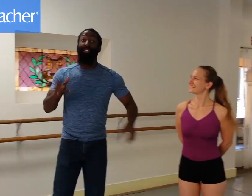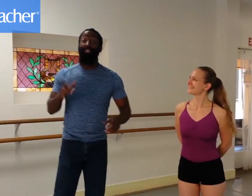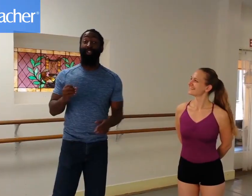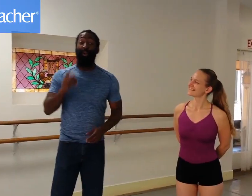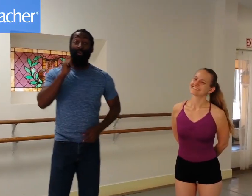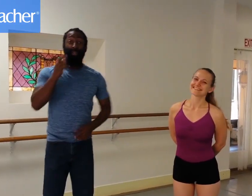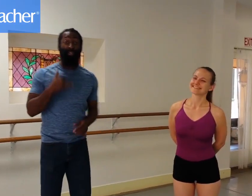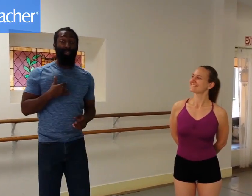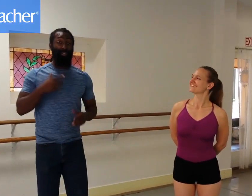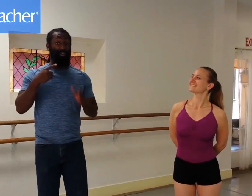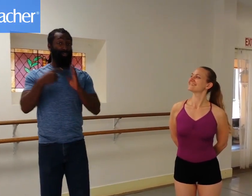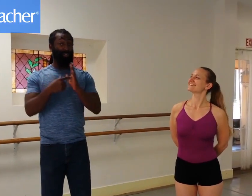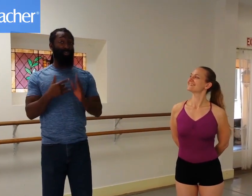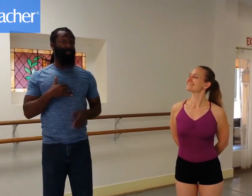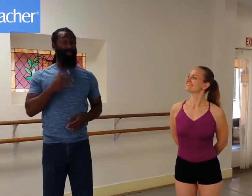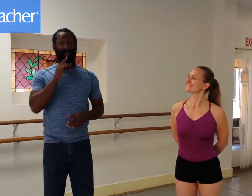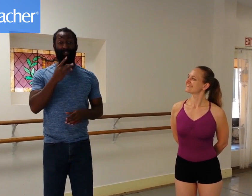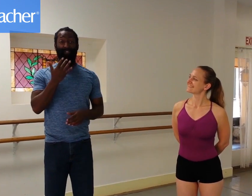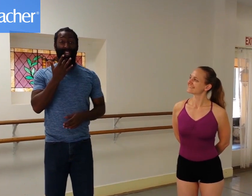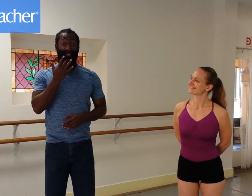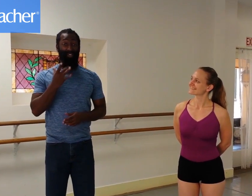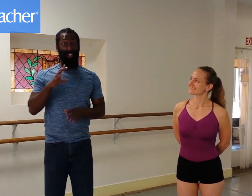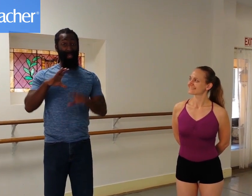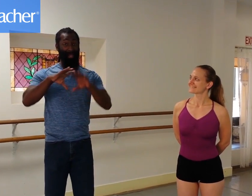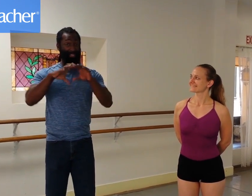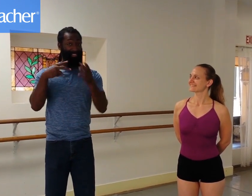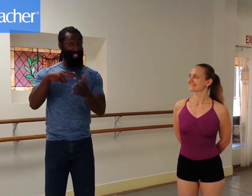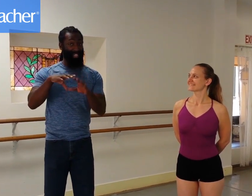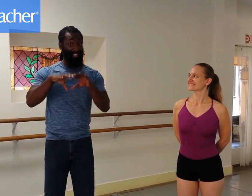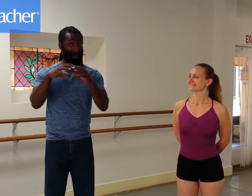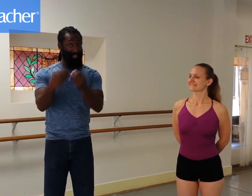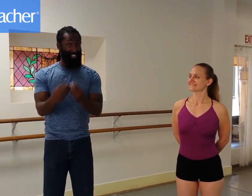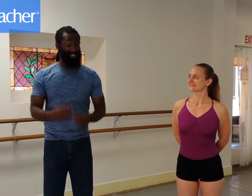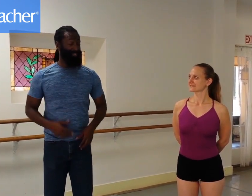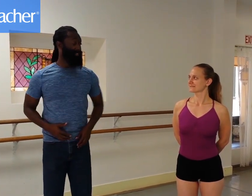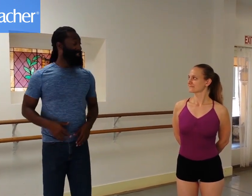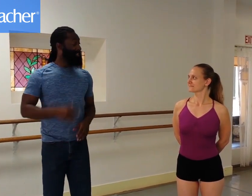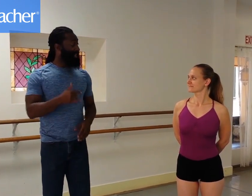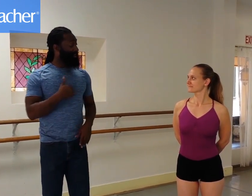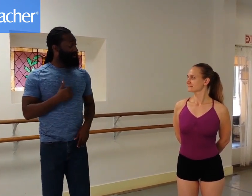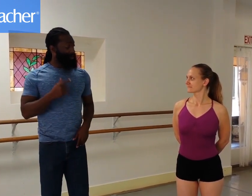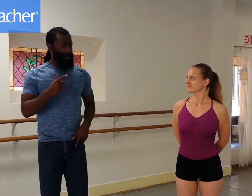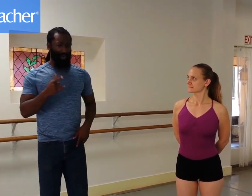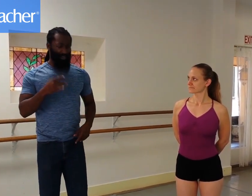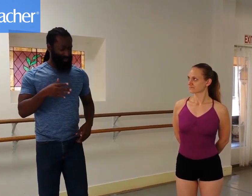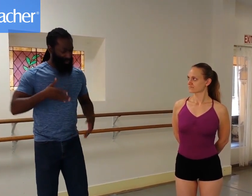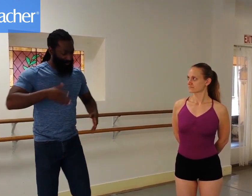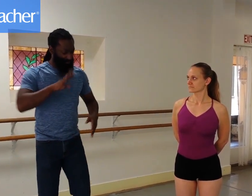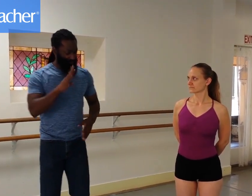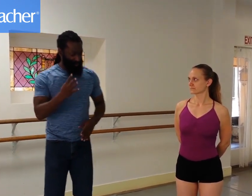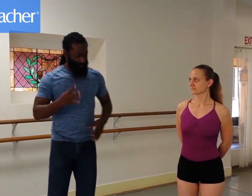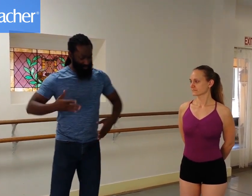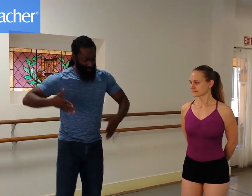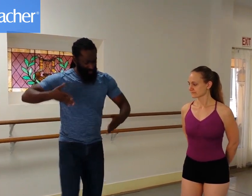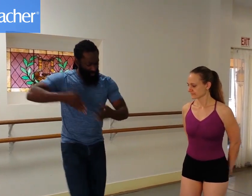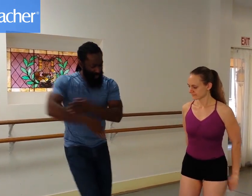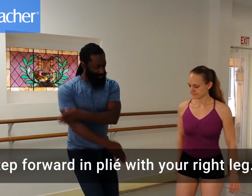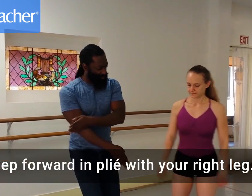So, I'm going to show you one of my favorite dance combinations. We're going to start with point position, squat